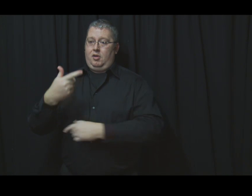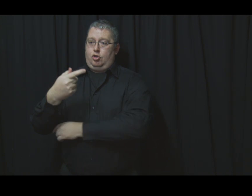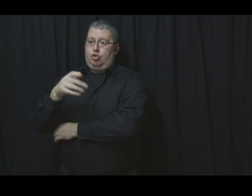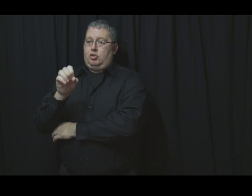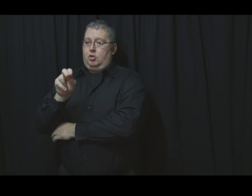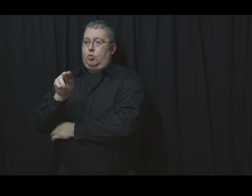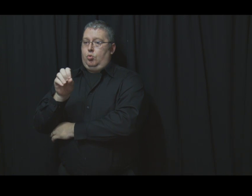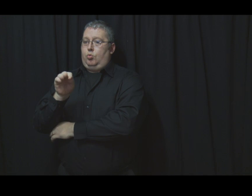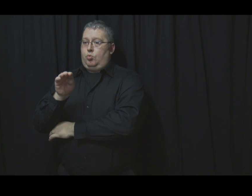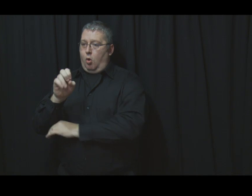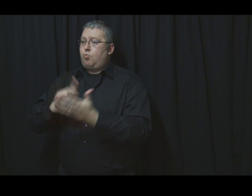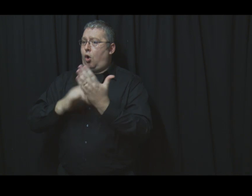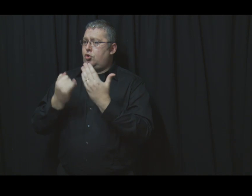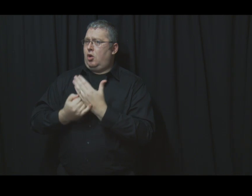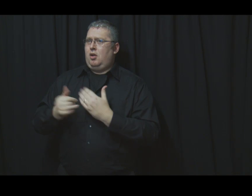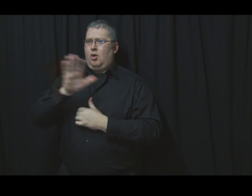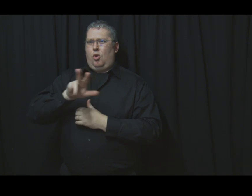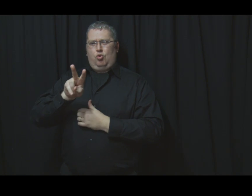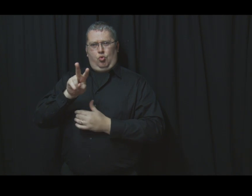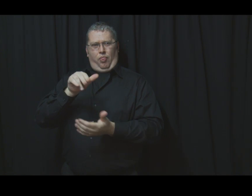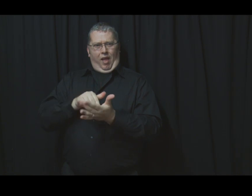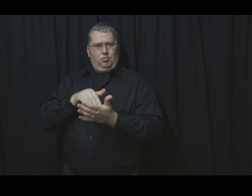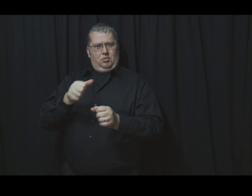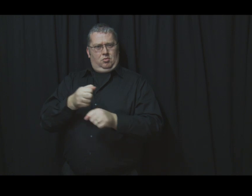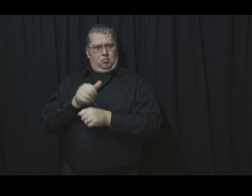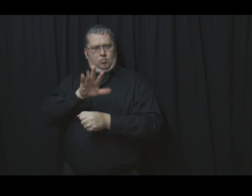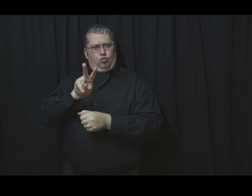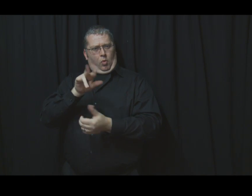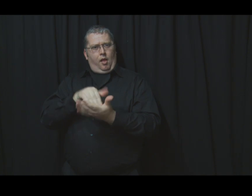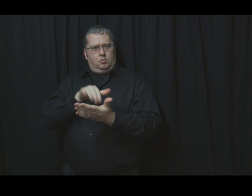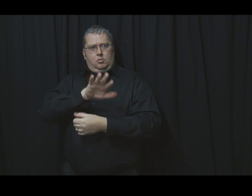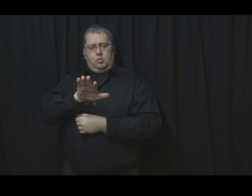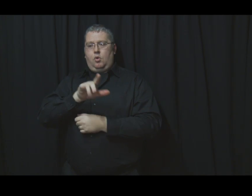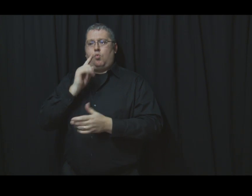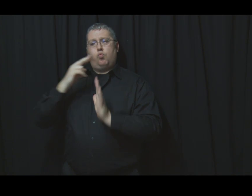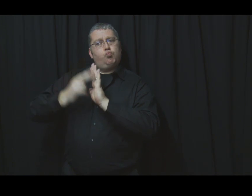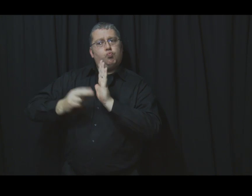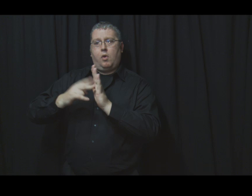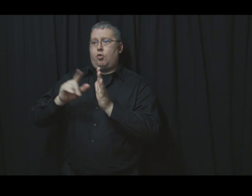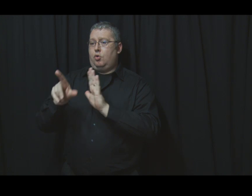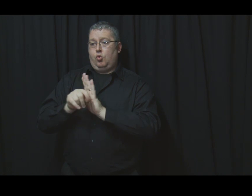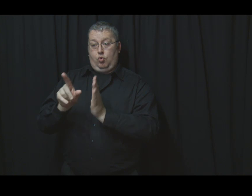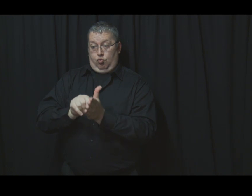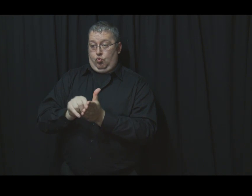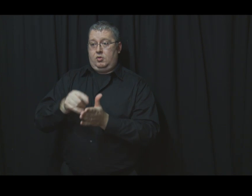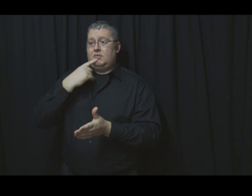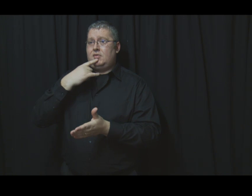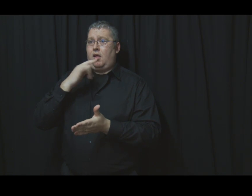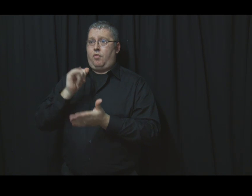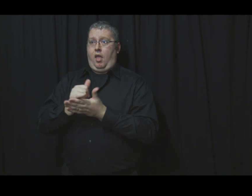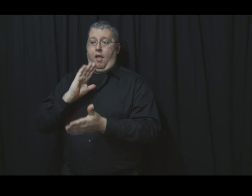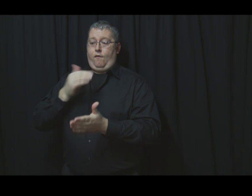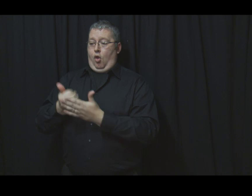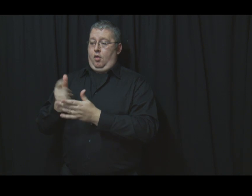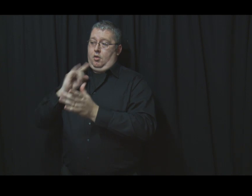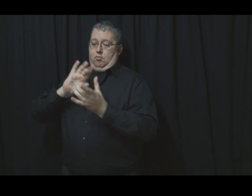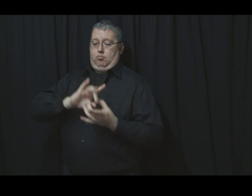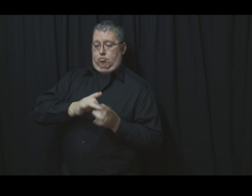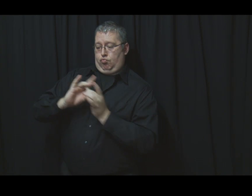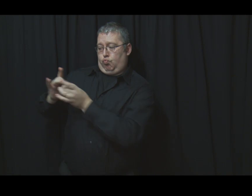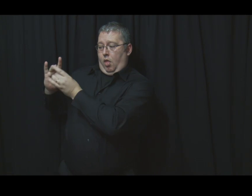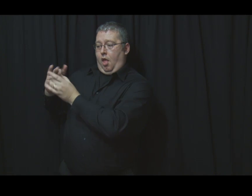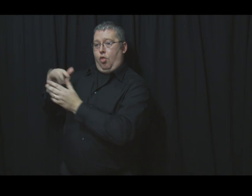year 2000, this was headline news, and what we read was this: they had put together a draft of the entire sequence of the human genome